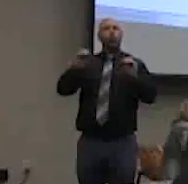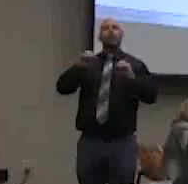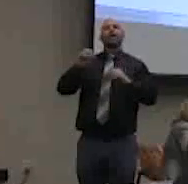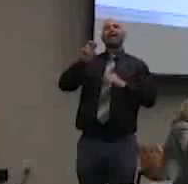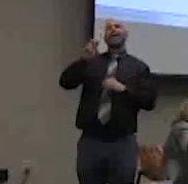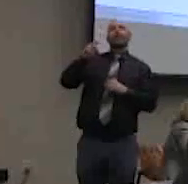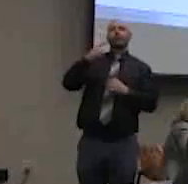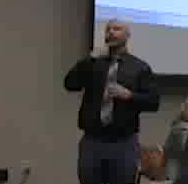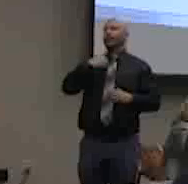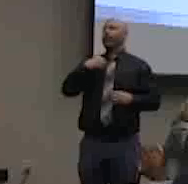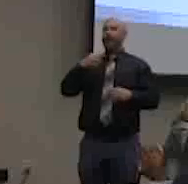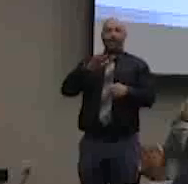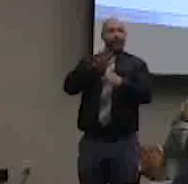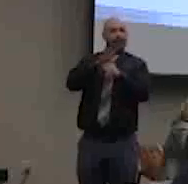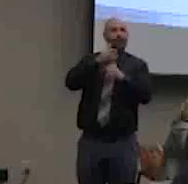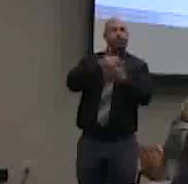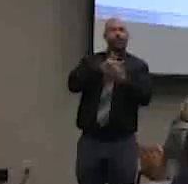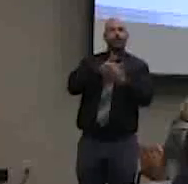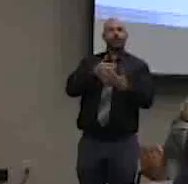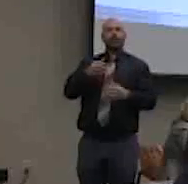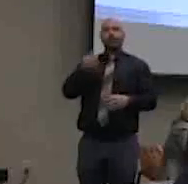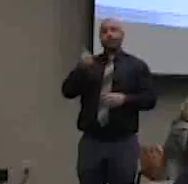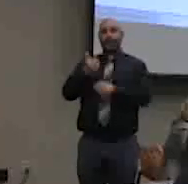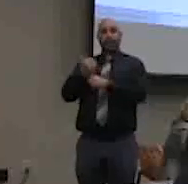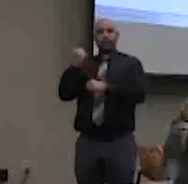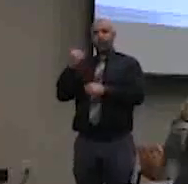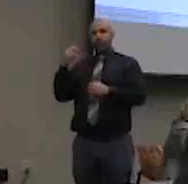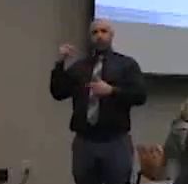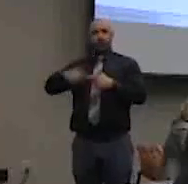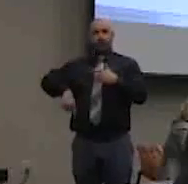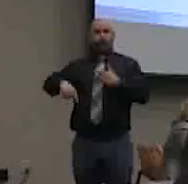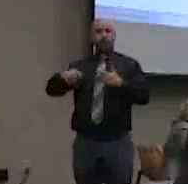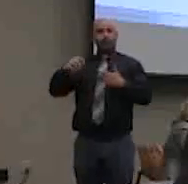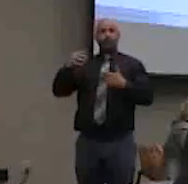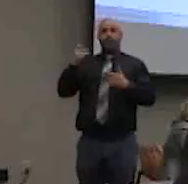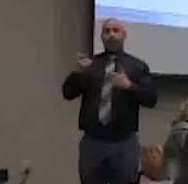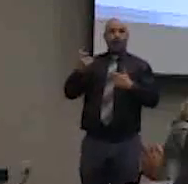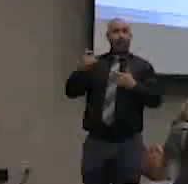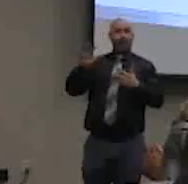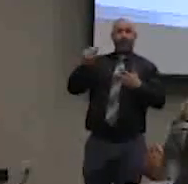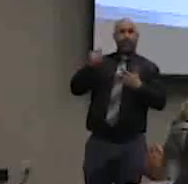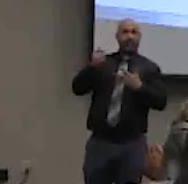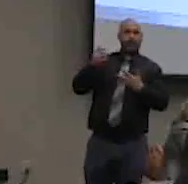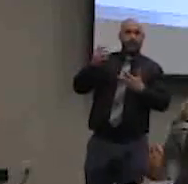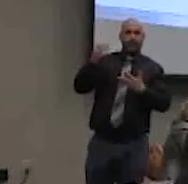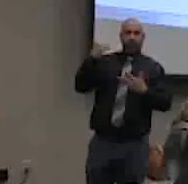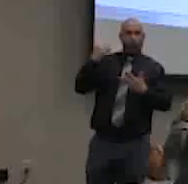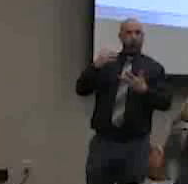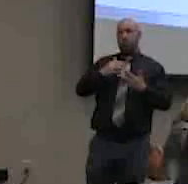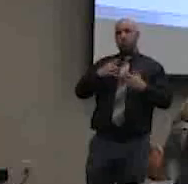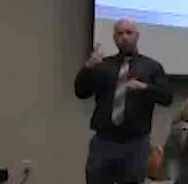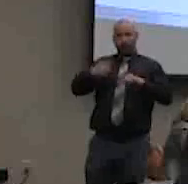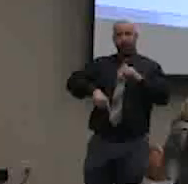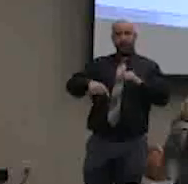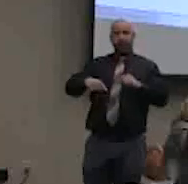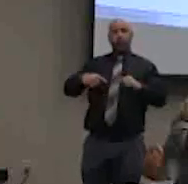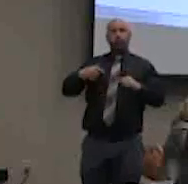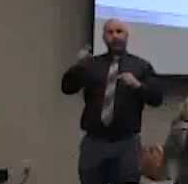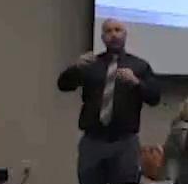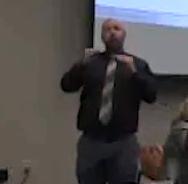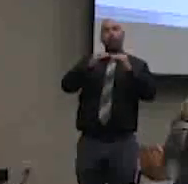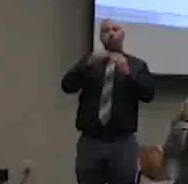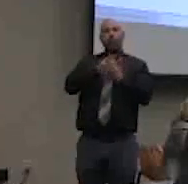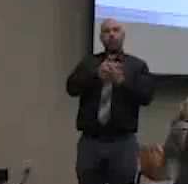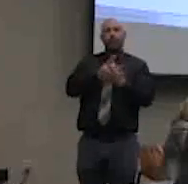have said it 10 years ago, and unfortunately, you may not say it 5 years from now or 10 years from now. This is the step to take towards making that a reality. We think about our